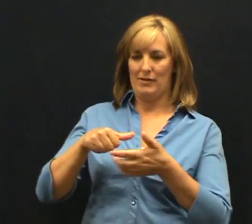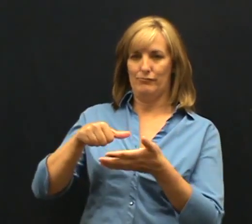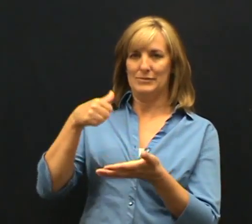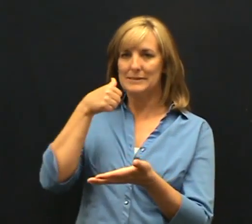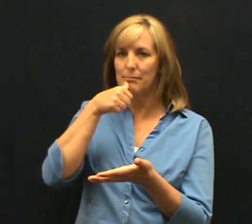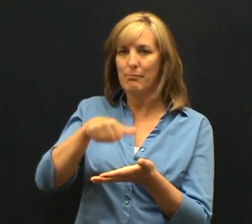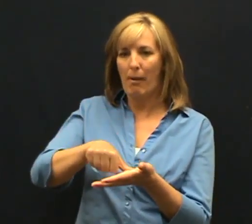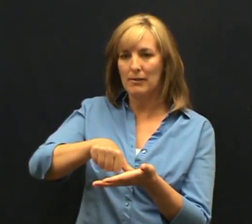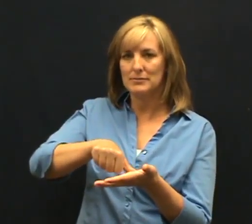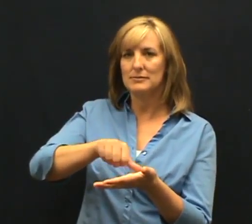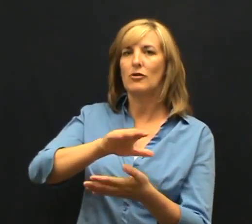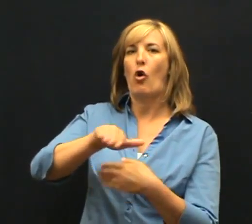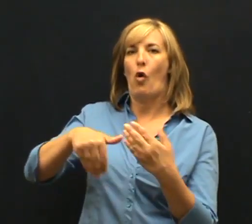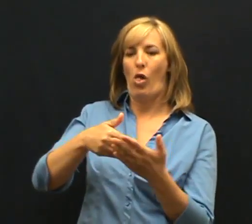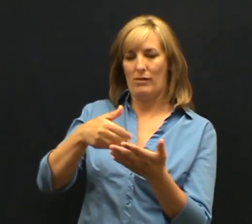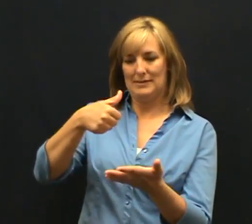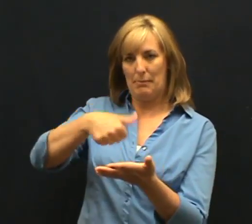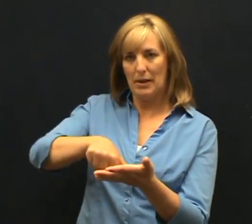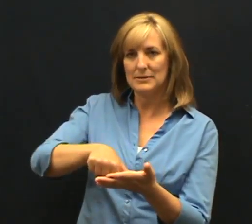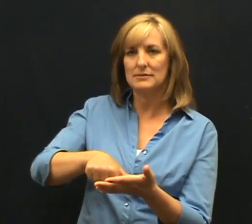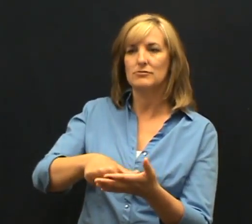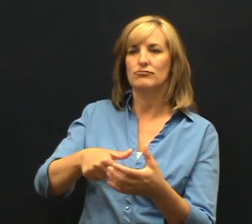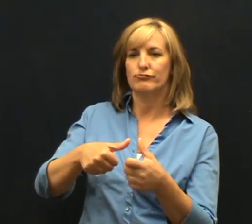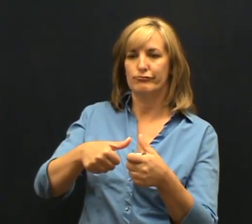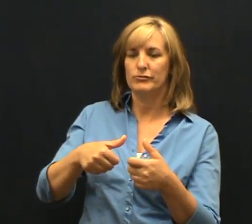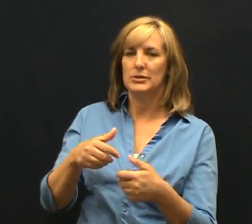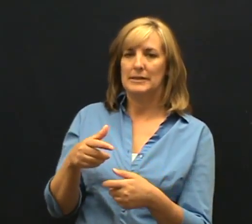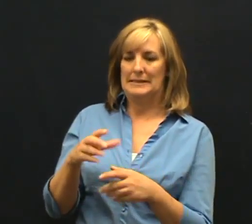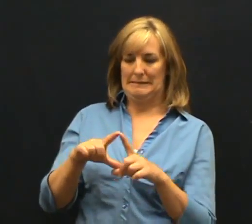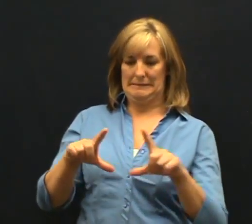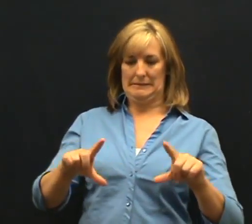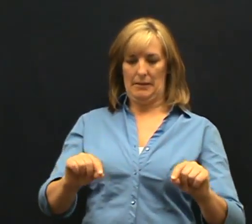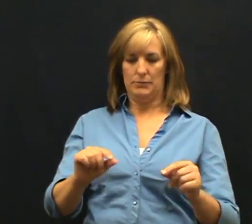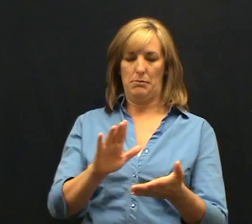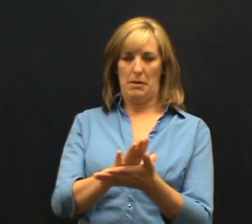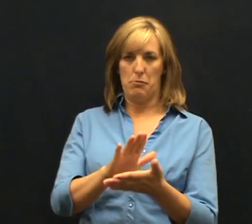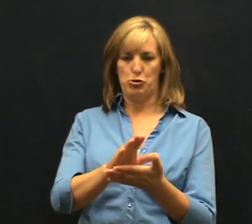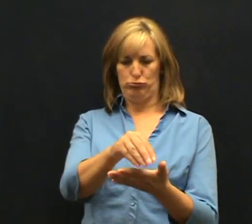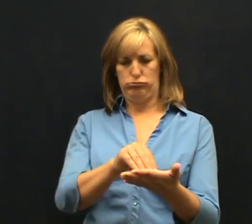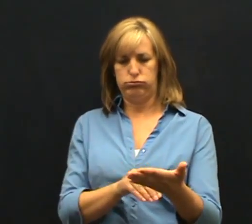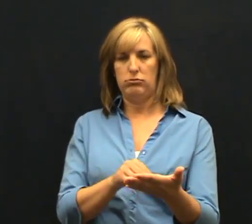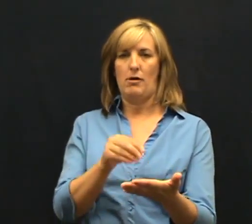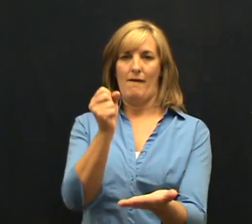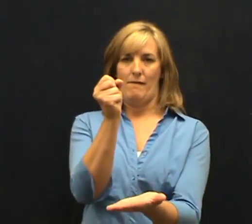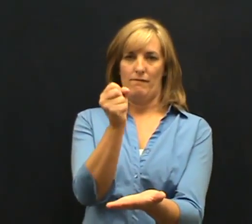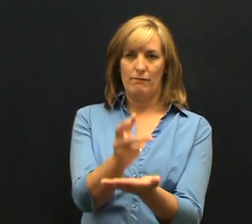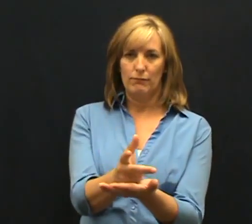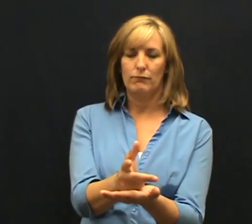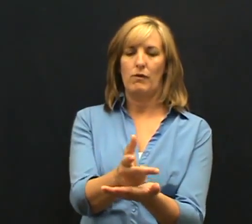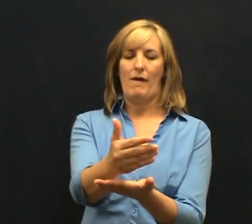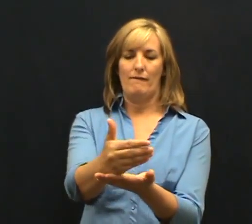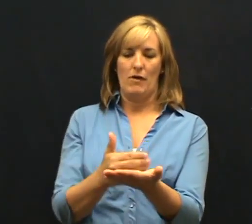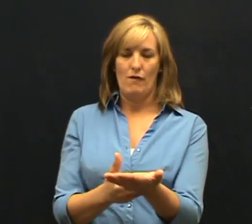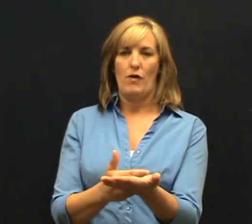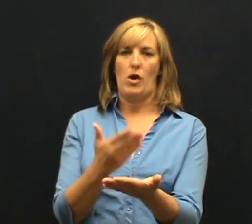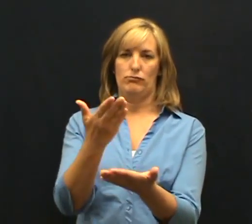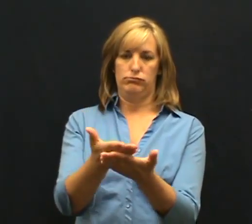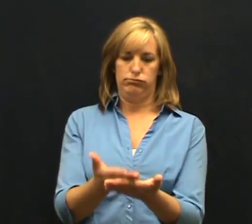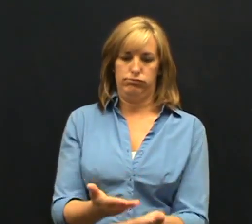deposits and check writing and all that type of thing, and independently verifying. You can confirm the amount of cash you've got